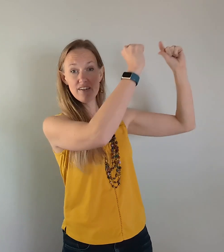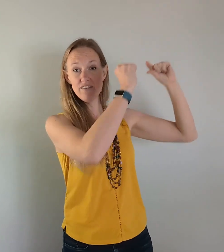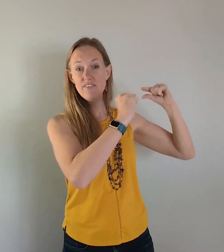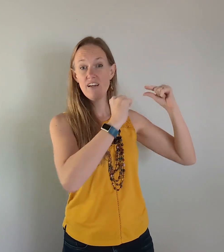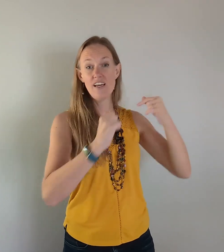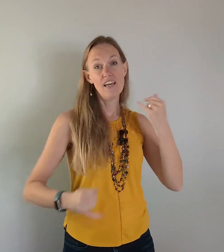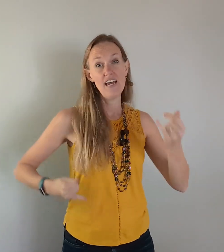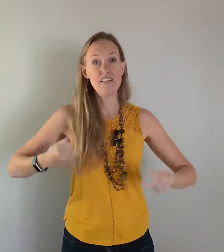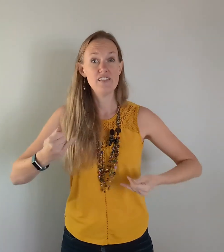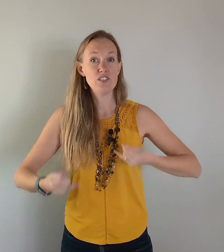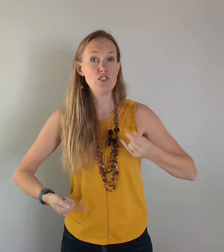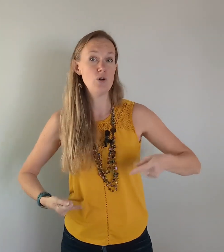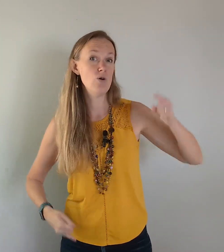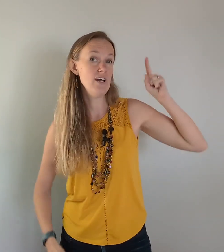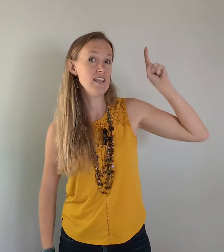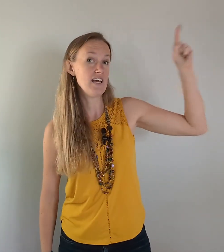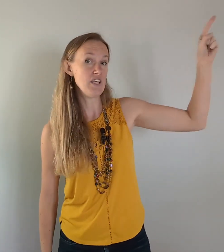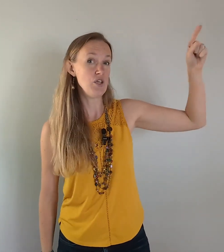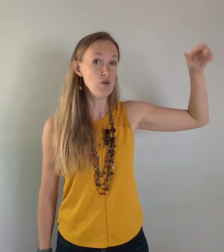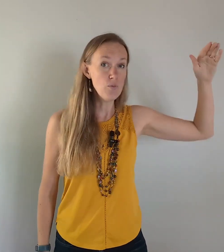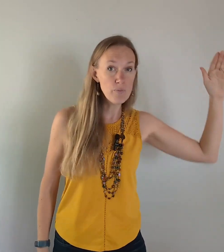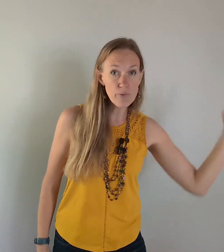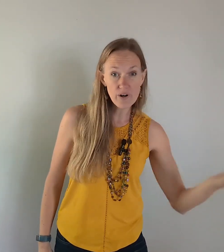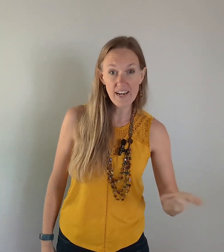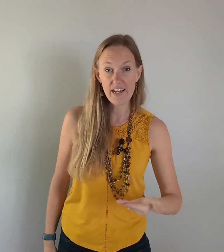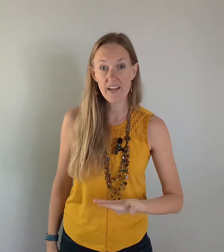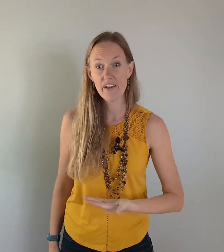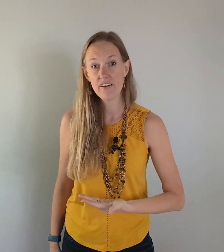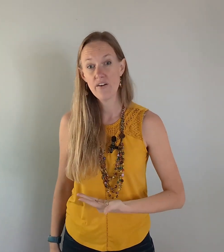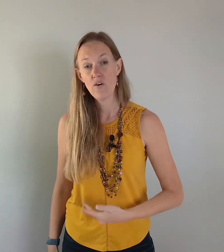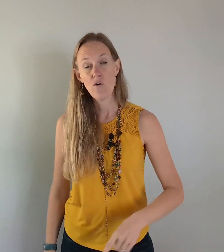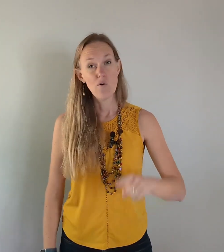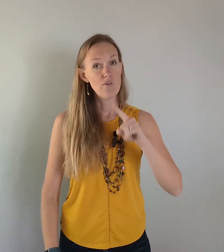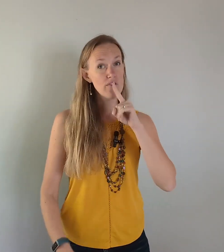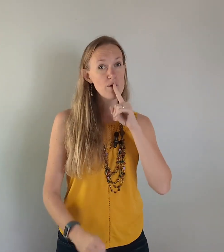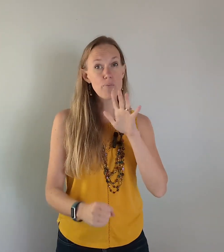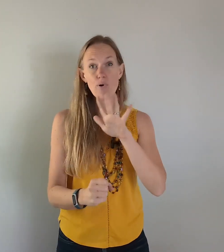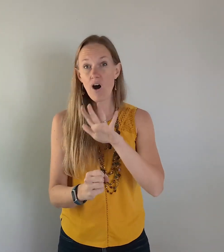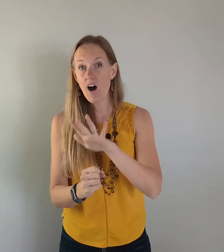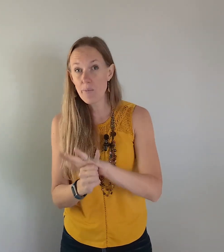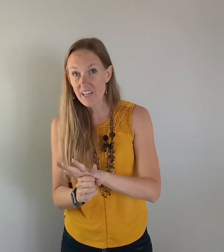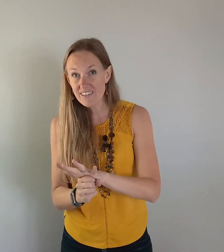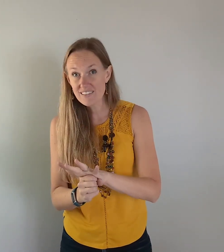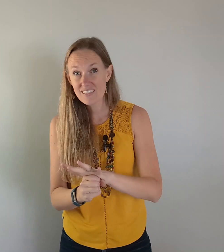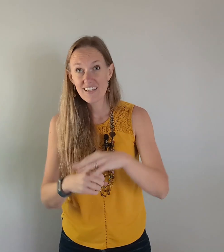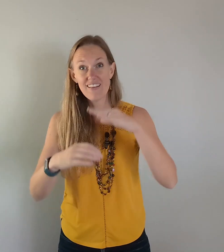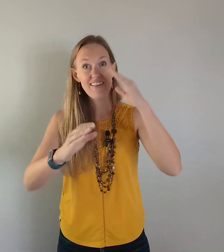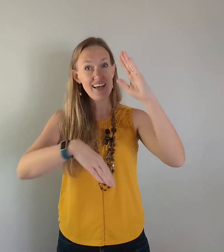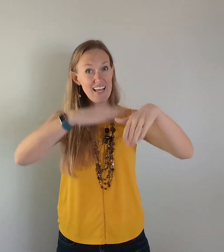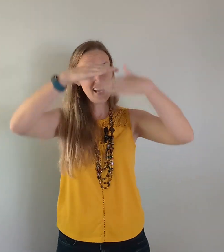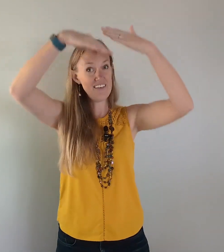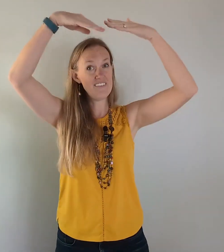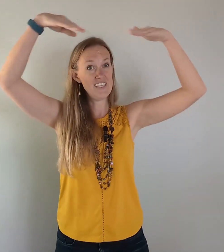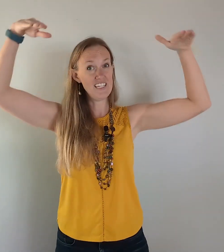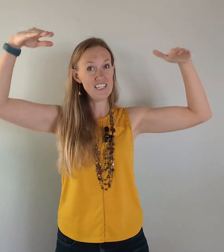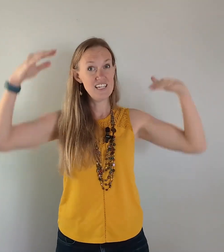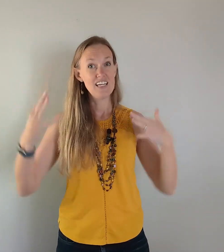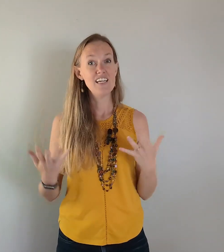give and the joy that you bring, for the promise that heaven